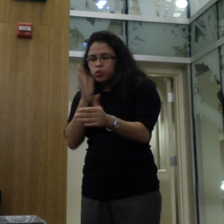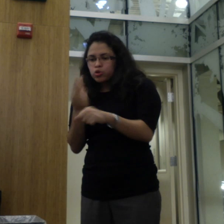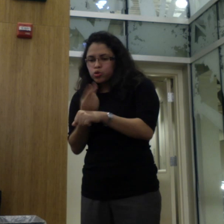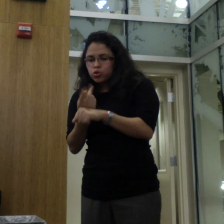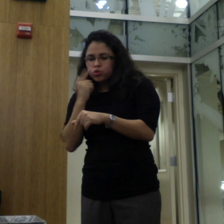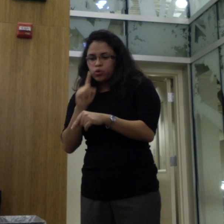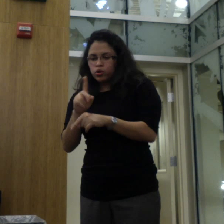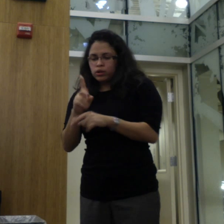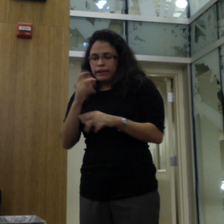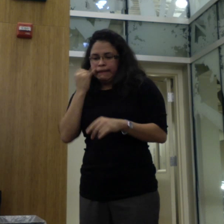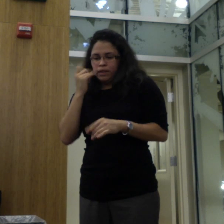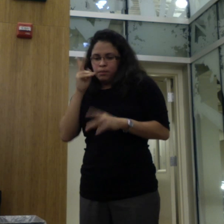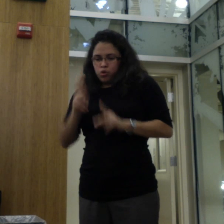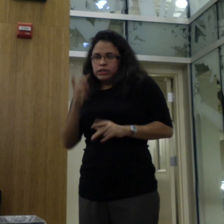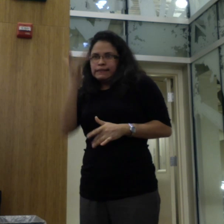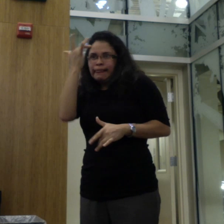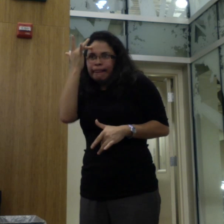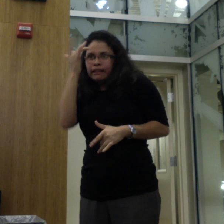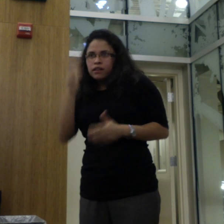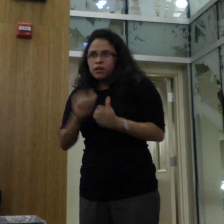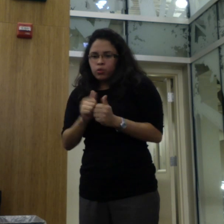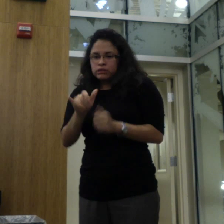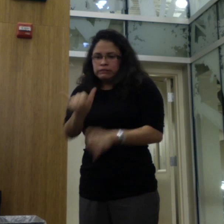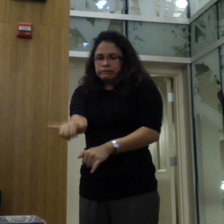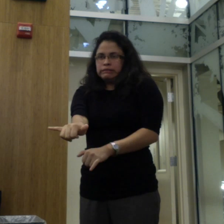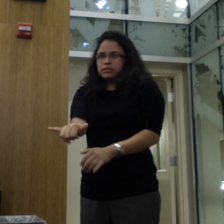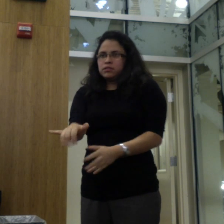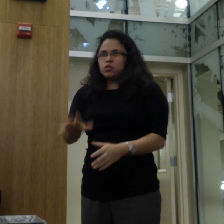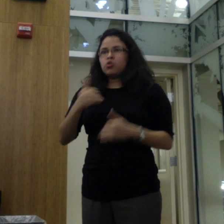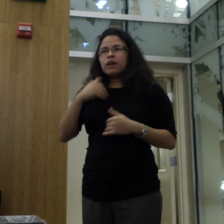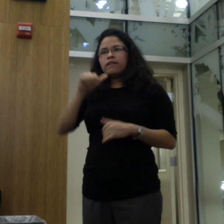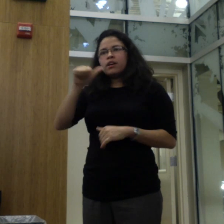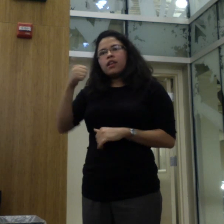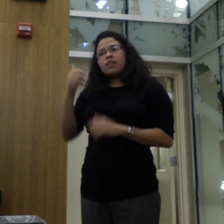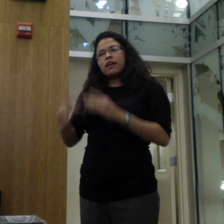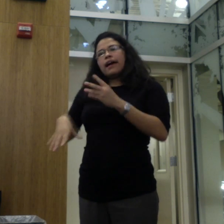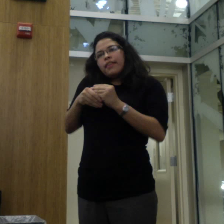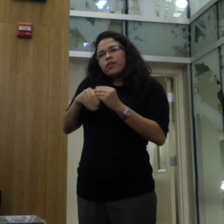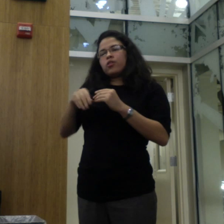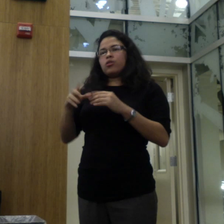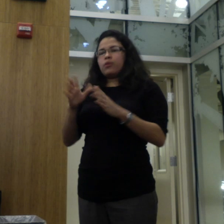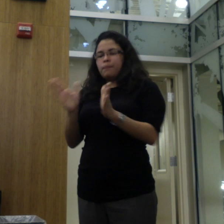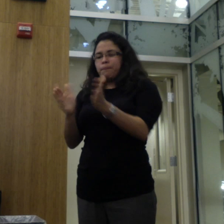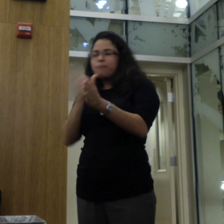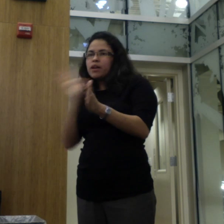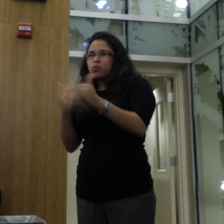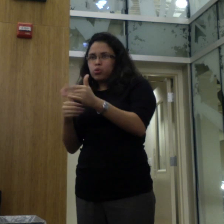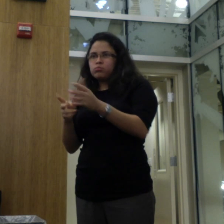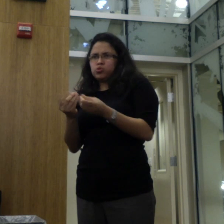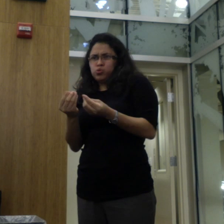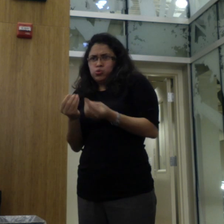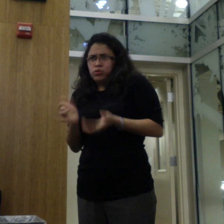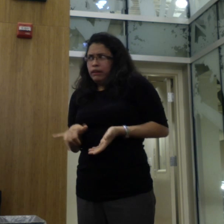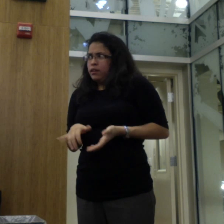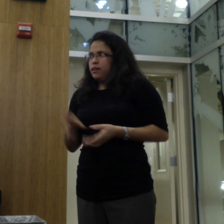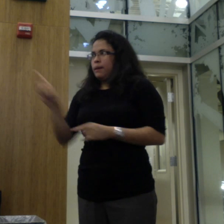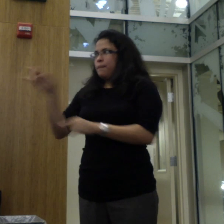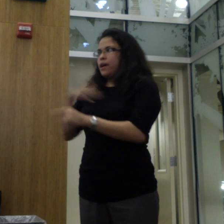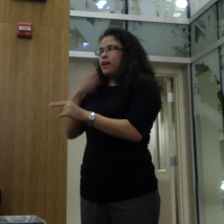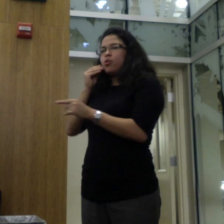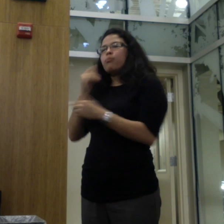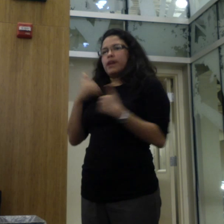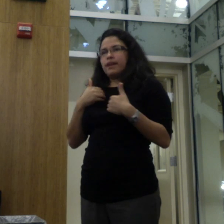to quarantine somebody? Do you have an extra bedroom that has a bathroom next to it? For my house, I do. I have the